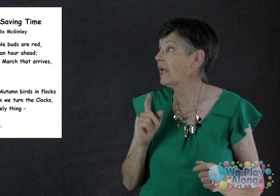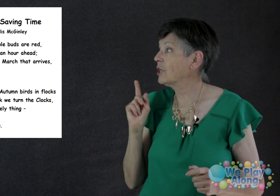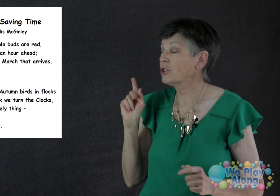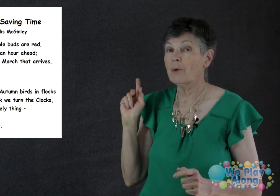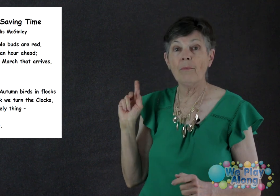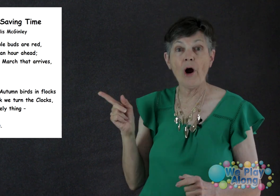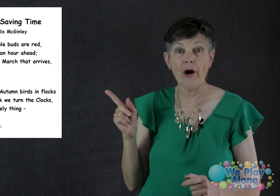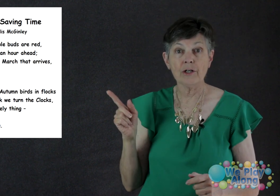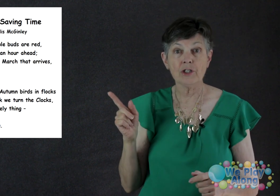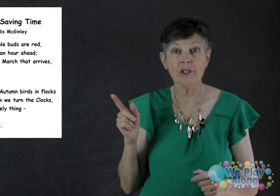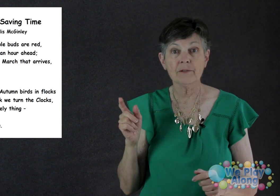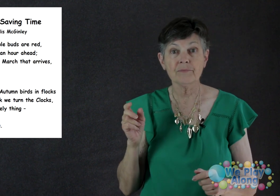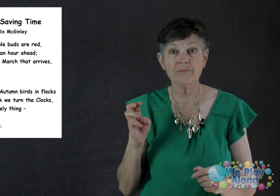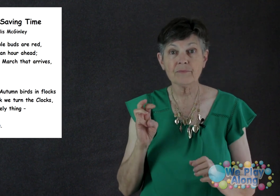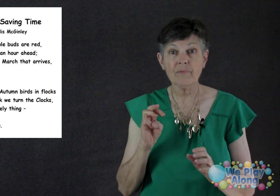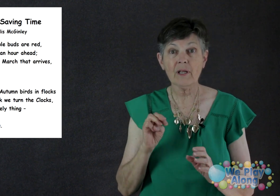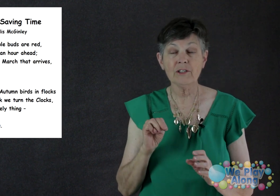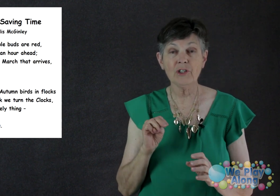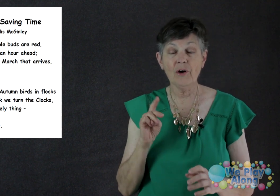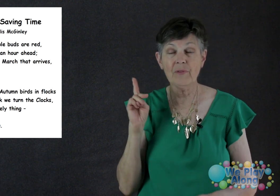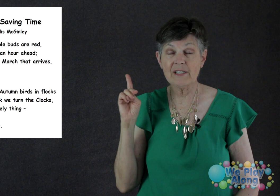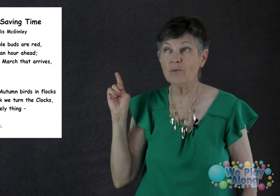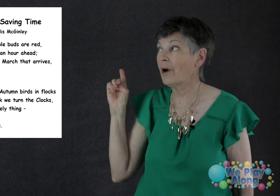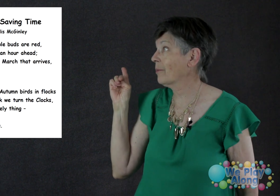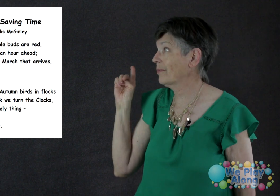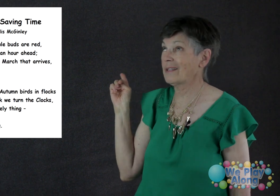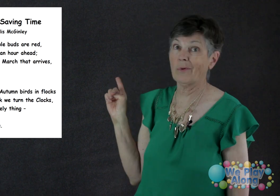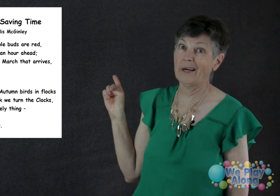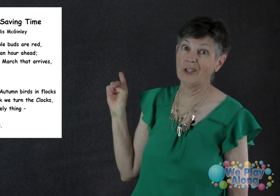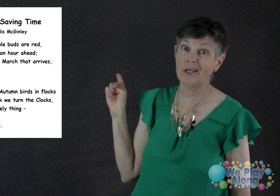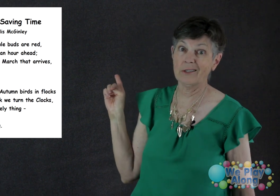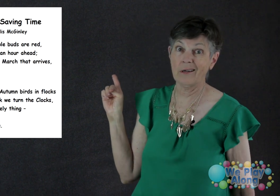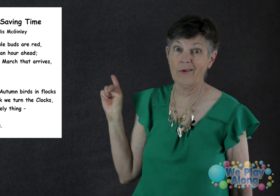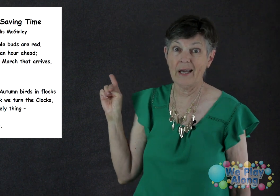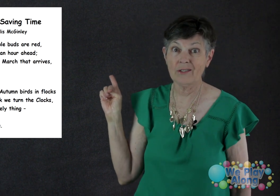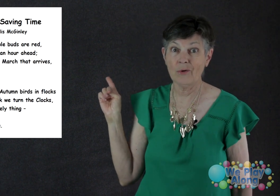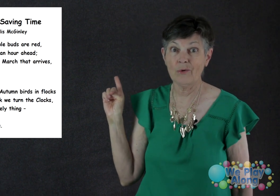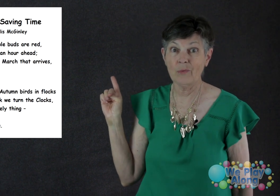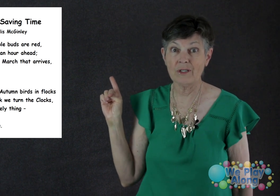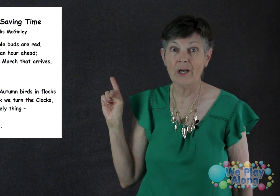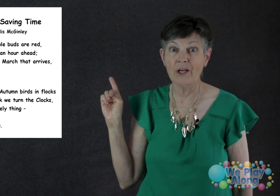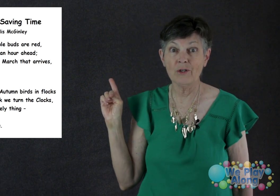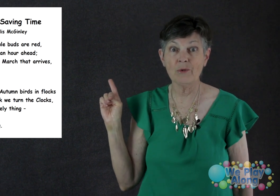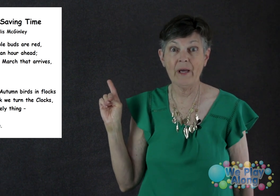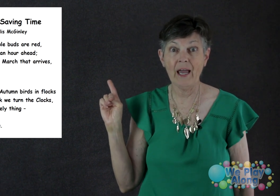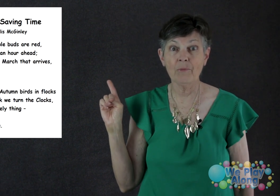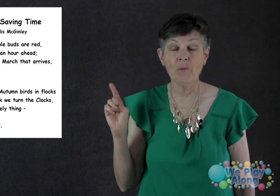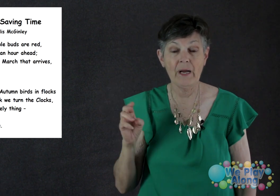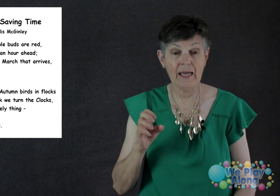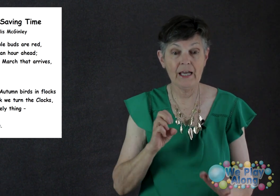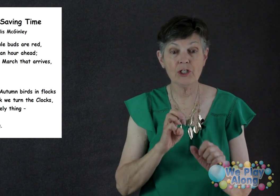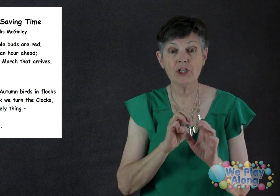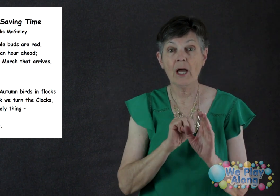each March. So this is where I changed it, okay? So it was used to be April, but each